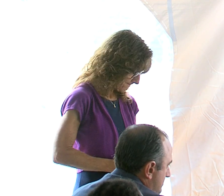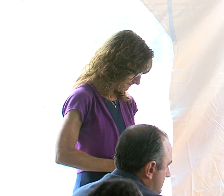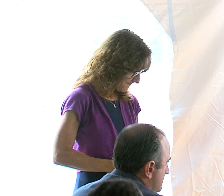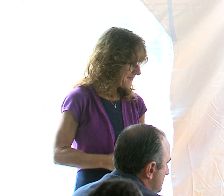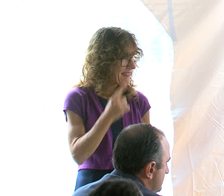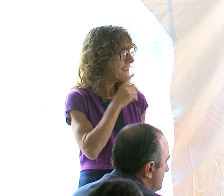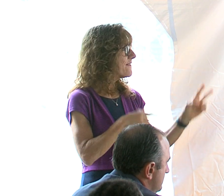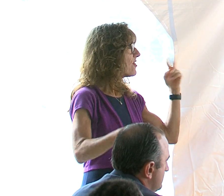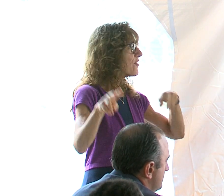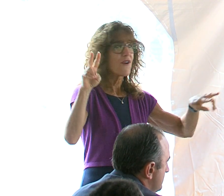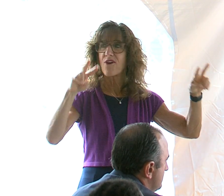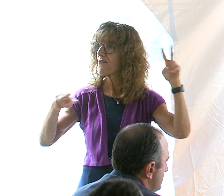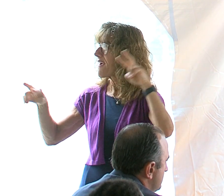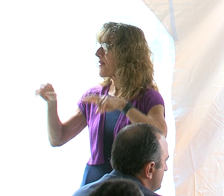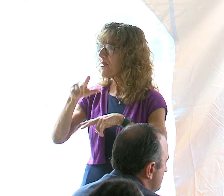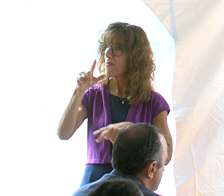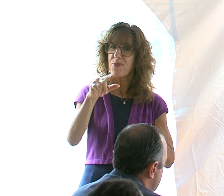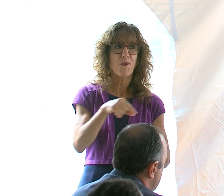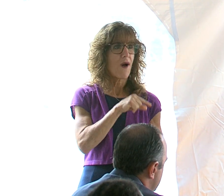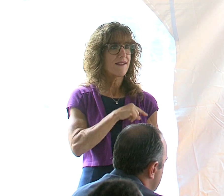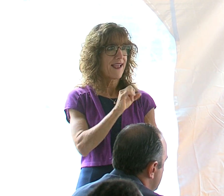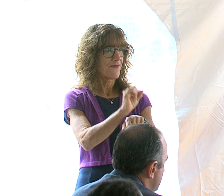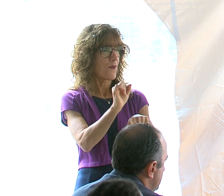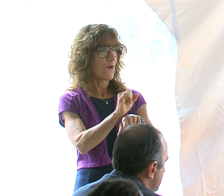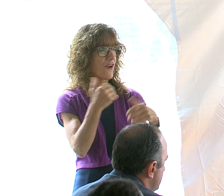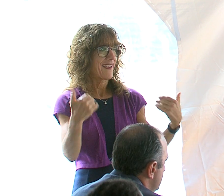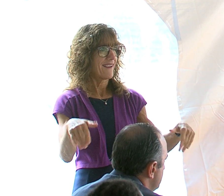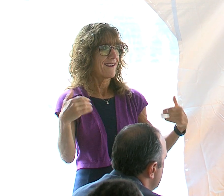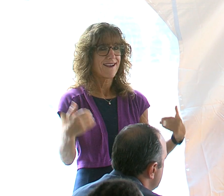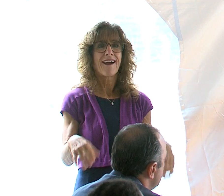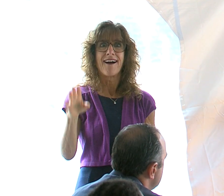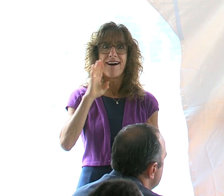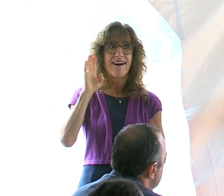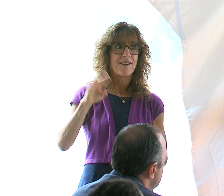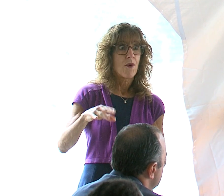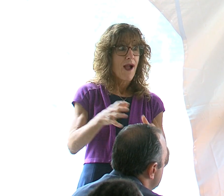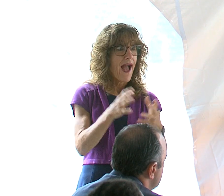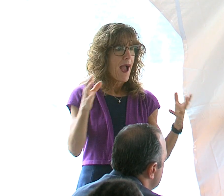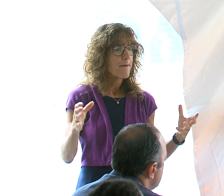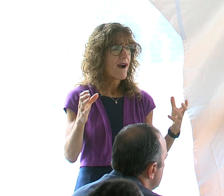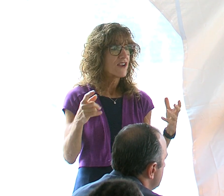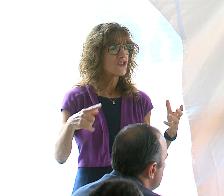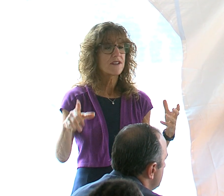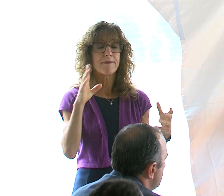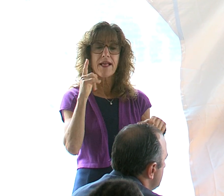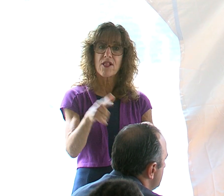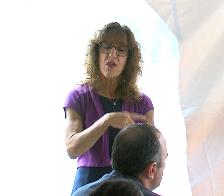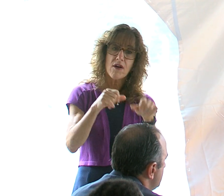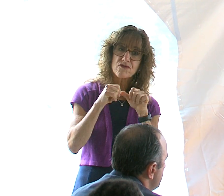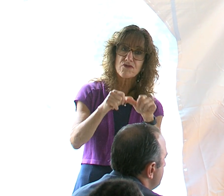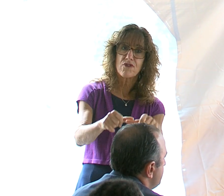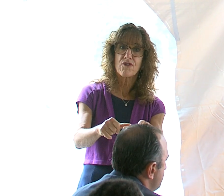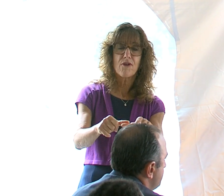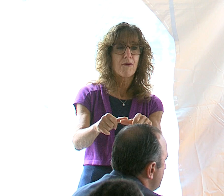if you look around and look at the quality of the workmanship you see here for this project, you'll know how much this is going to be a long-term asset